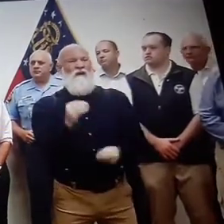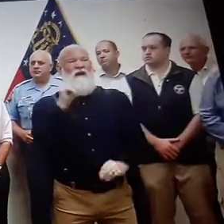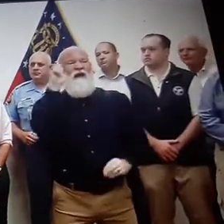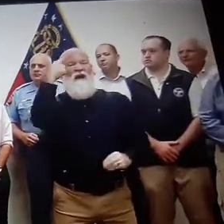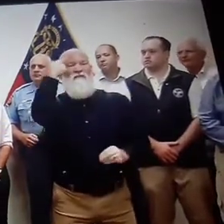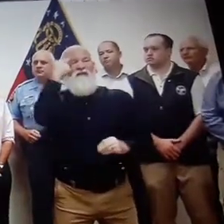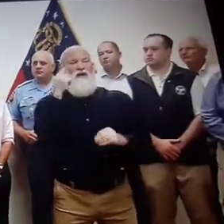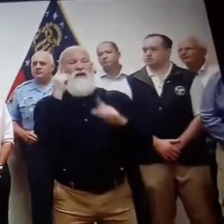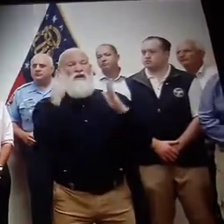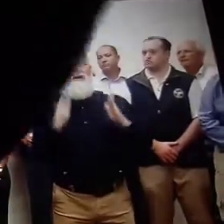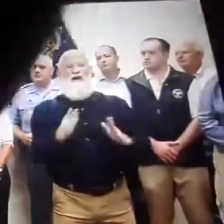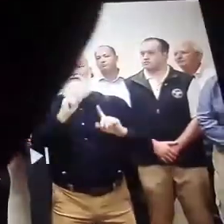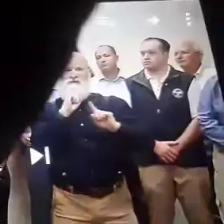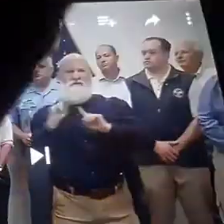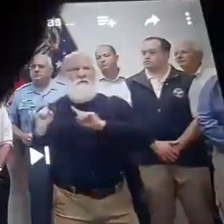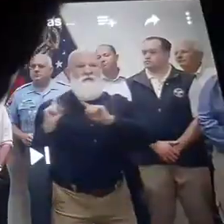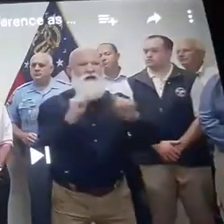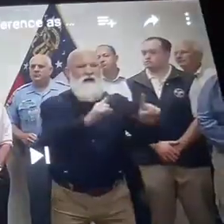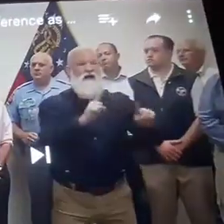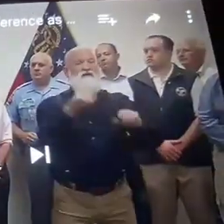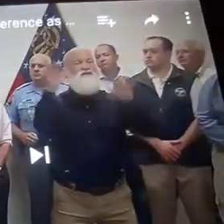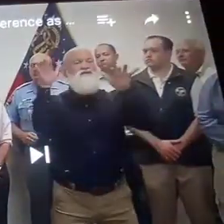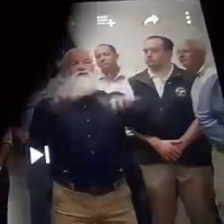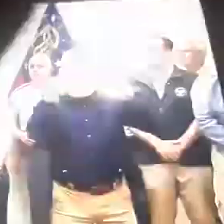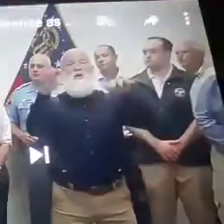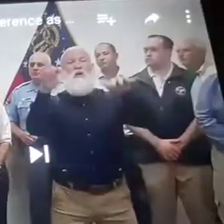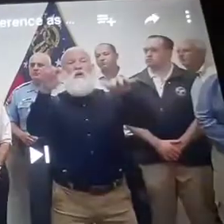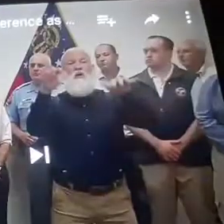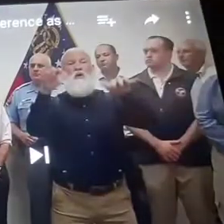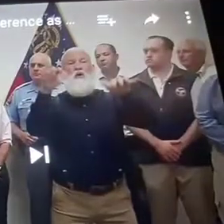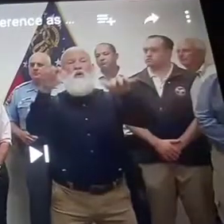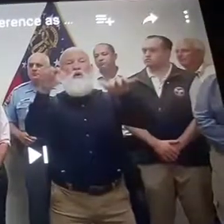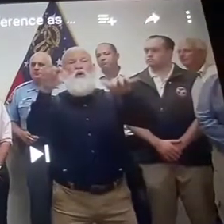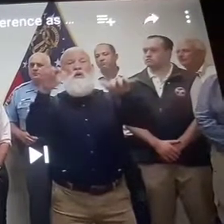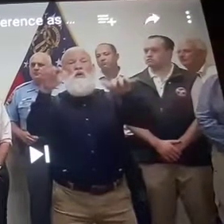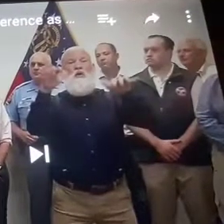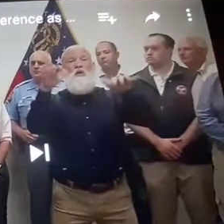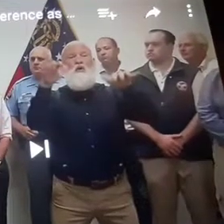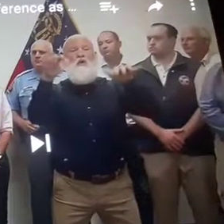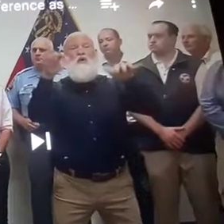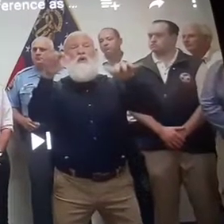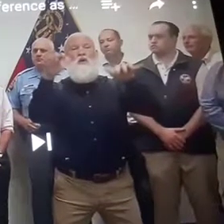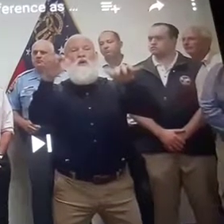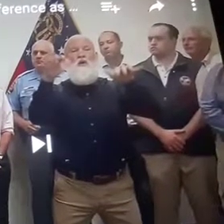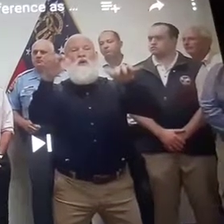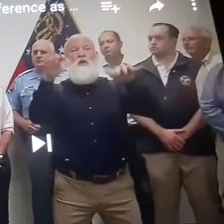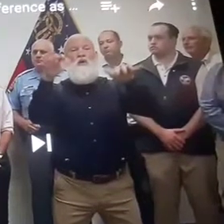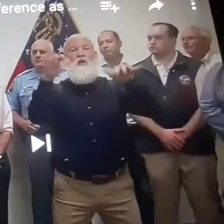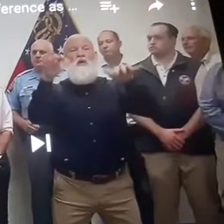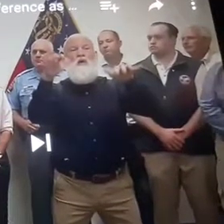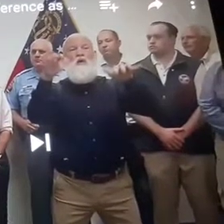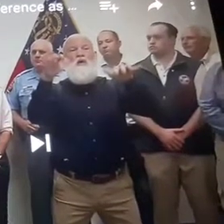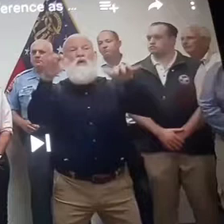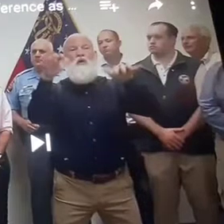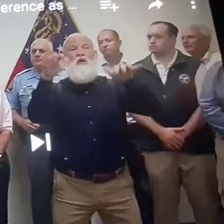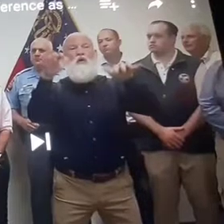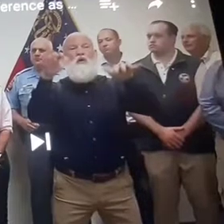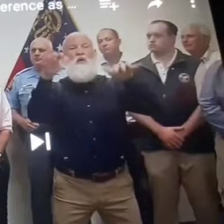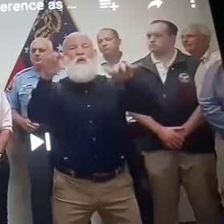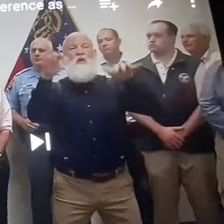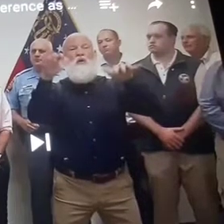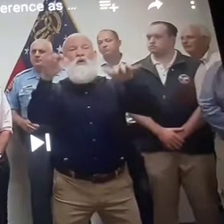locally executed, that's the state one. Okay. Managed, and federally supported. Locally executed was the one that really got